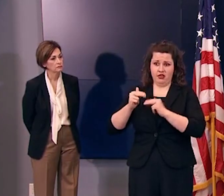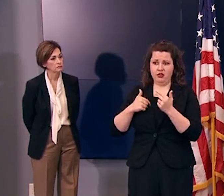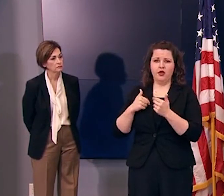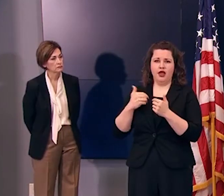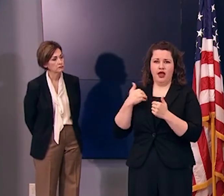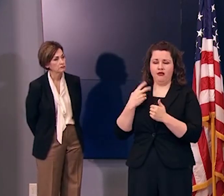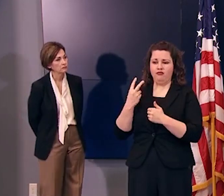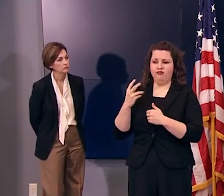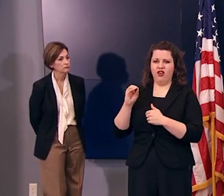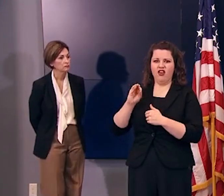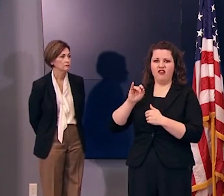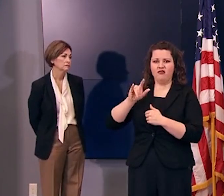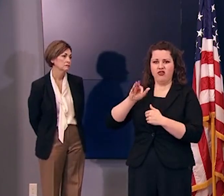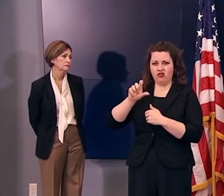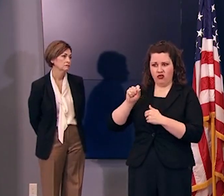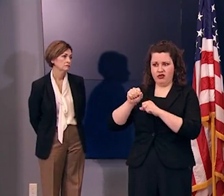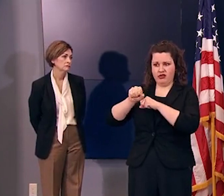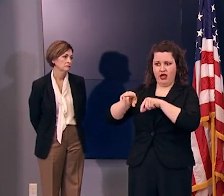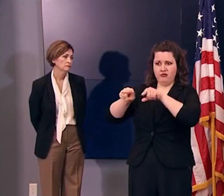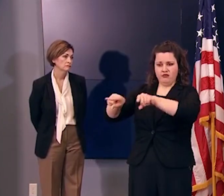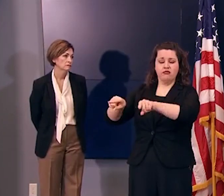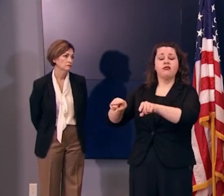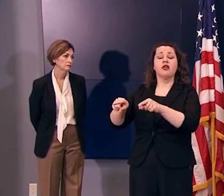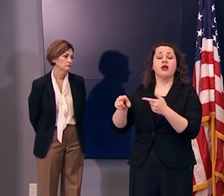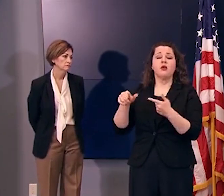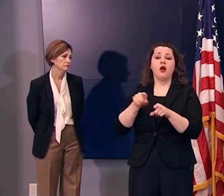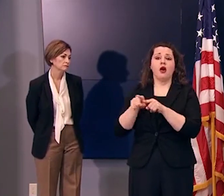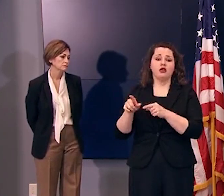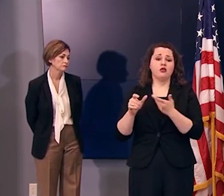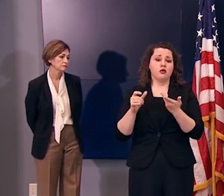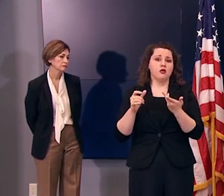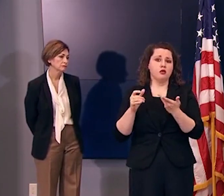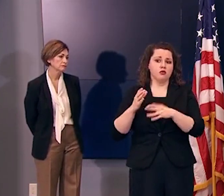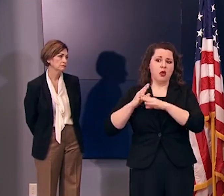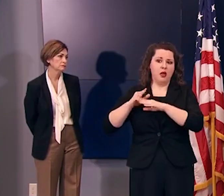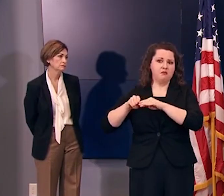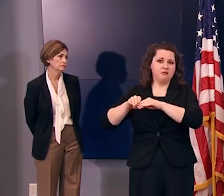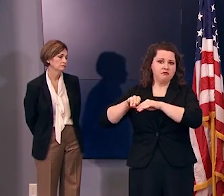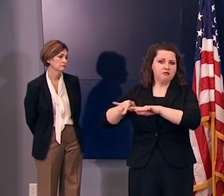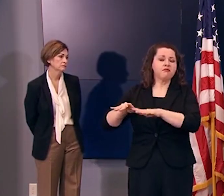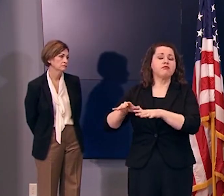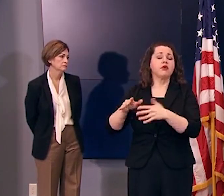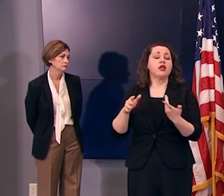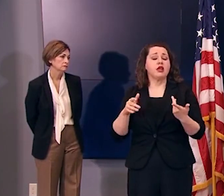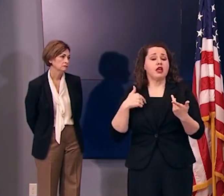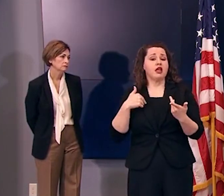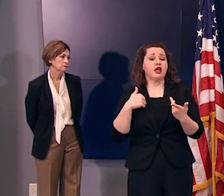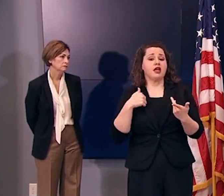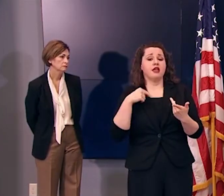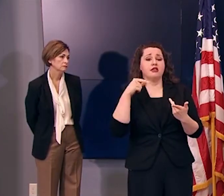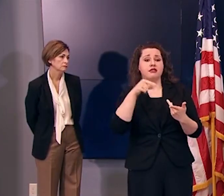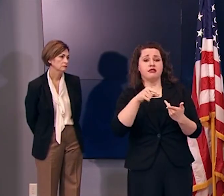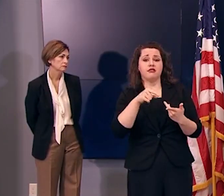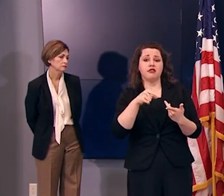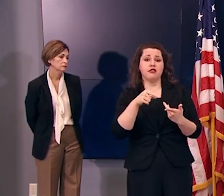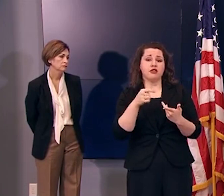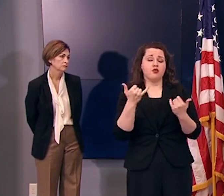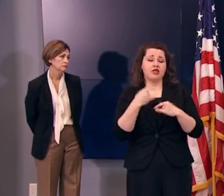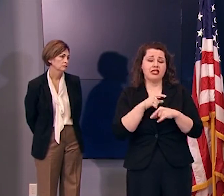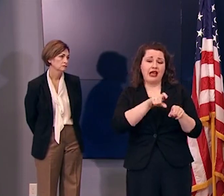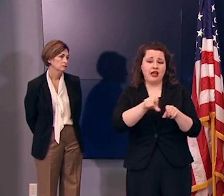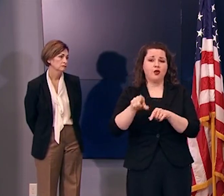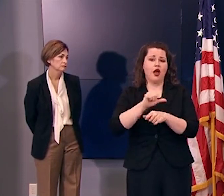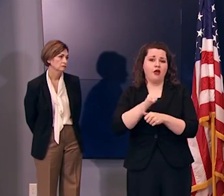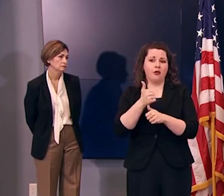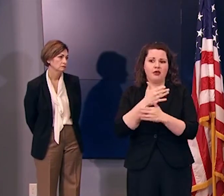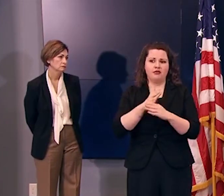outbreaks. We are also providing assistance to officials at other facilities to prevent additional outbreaks from occurring. To date, all of these businesses have